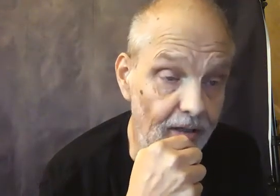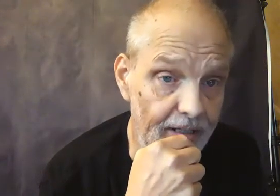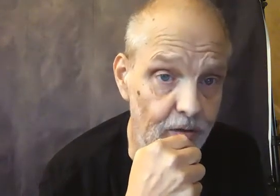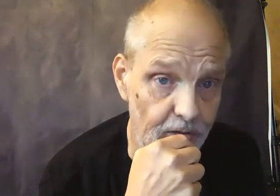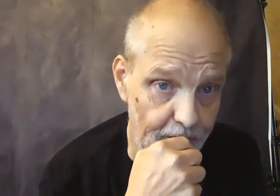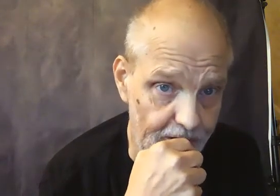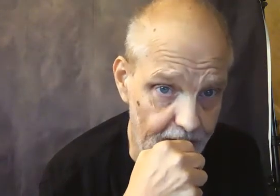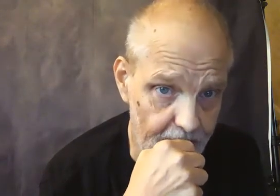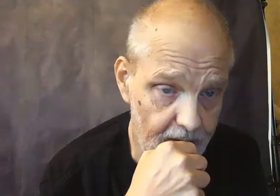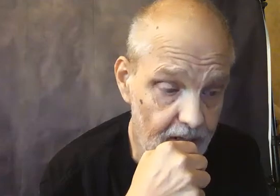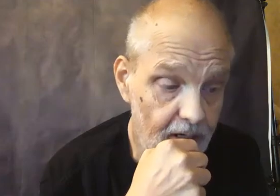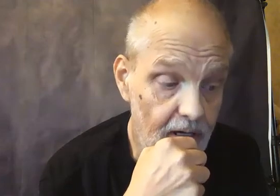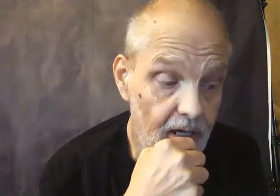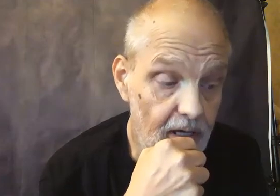Gallaudet University,